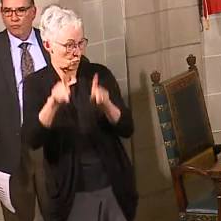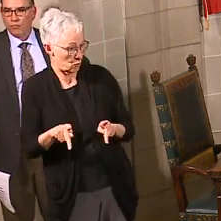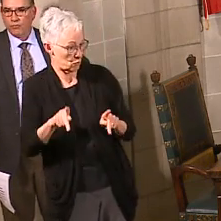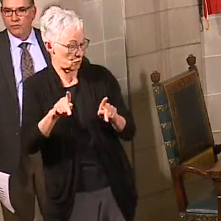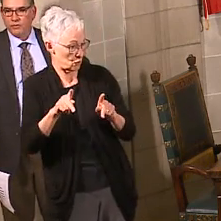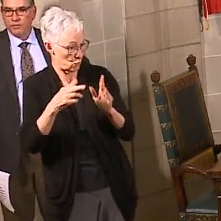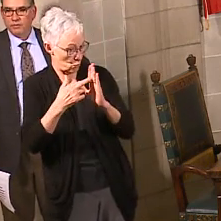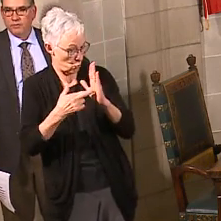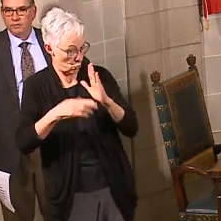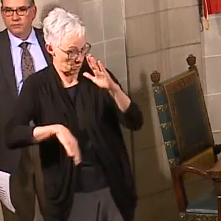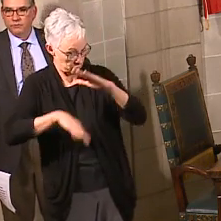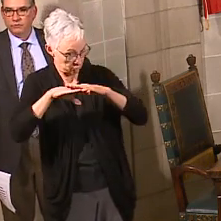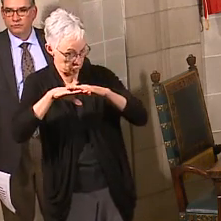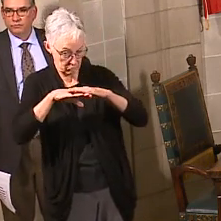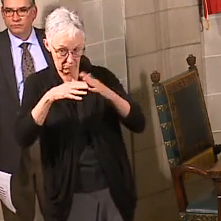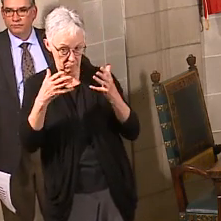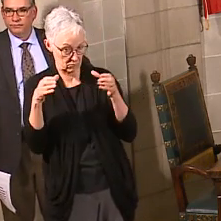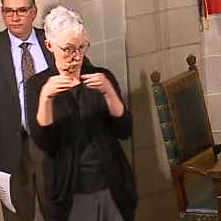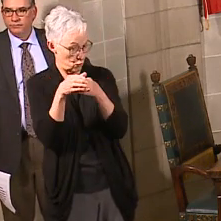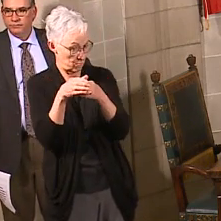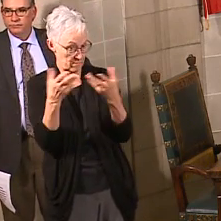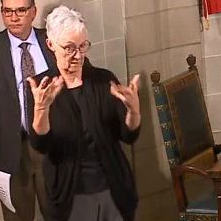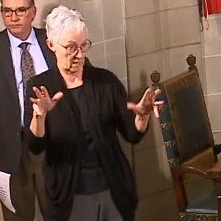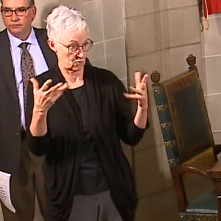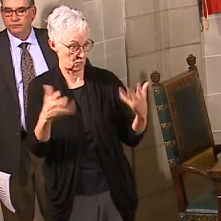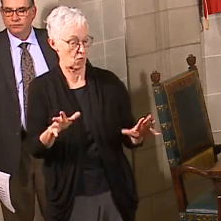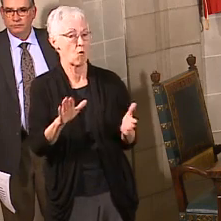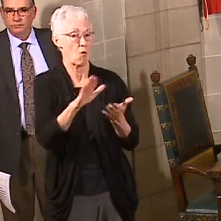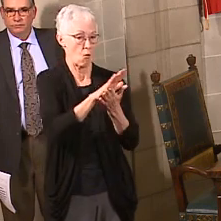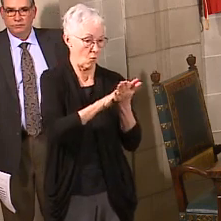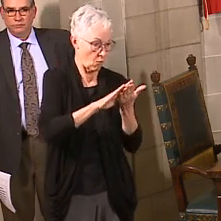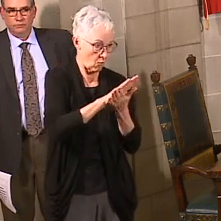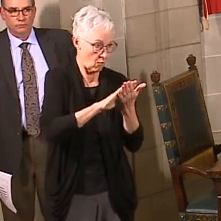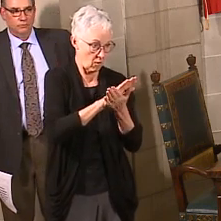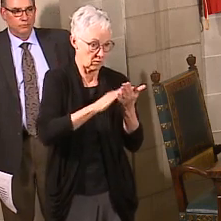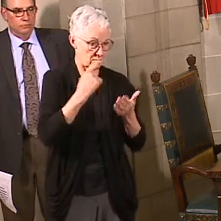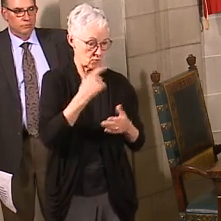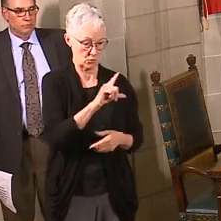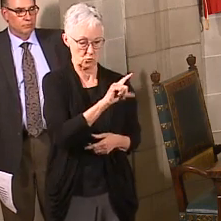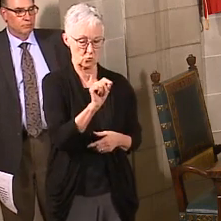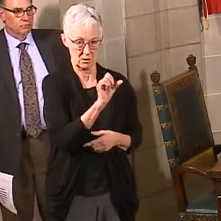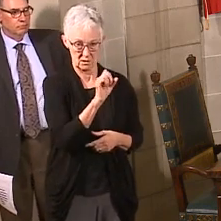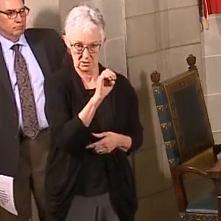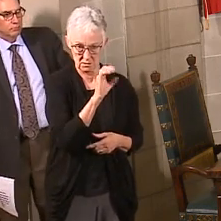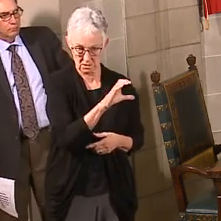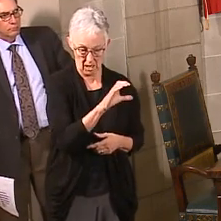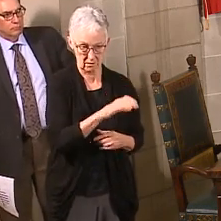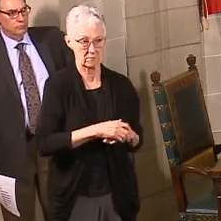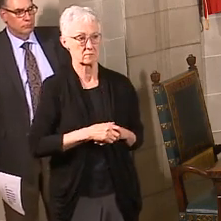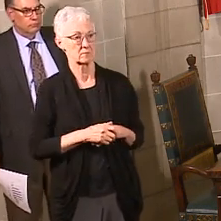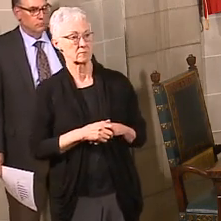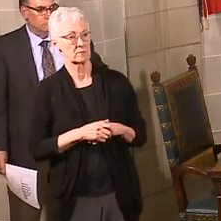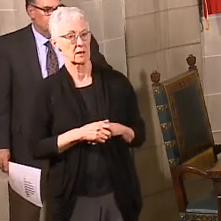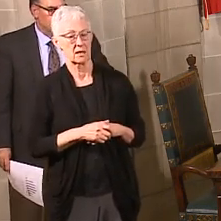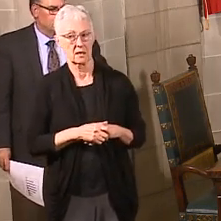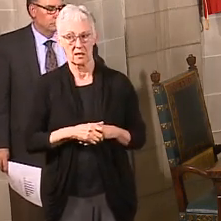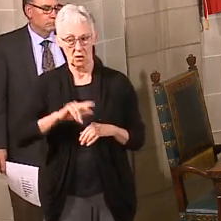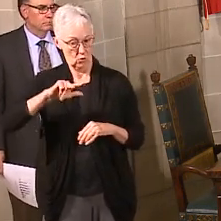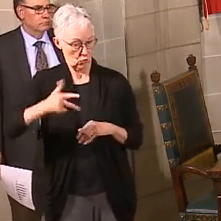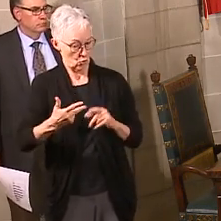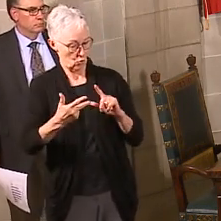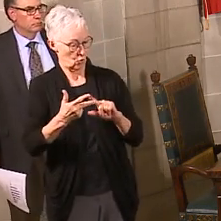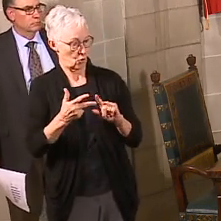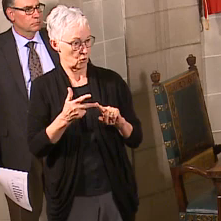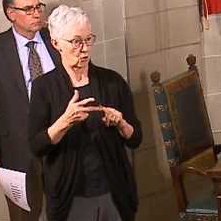20 seconds at a time. All those good hygiene practices we want you to do while you're at work. And then 3,